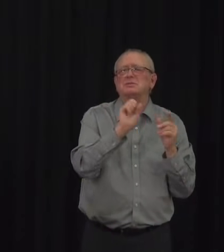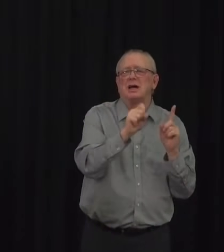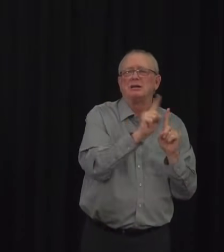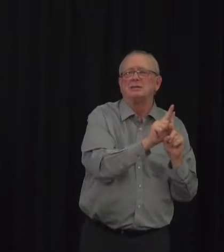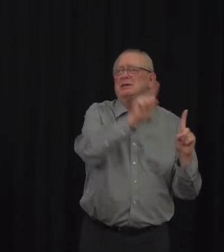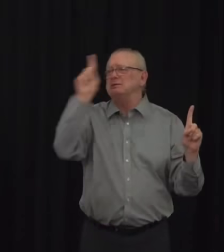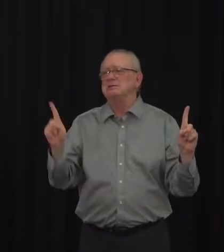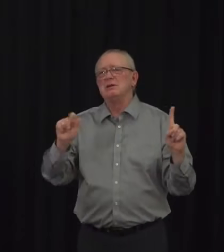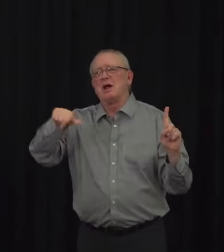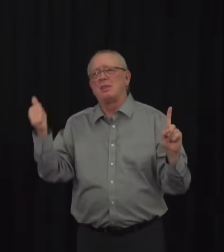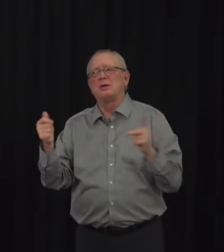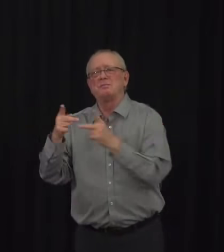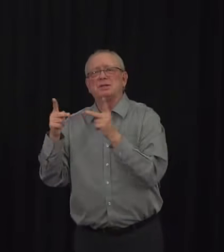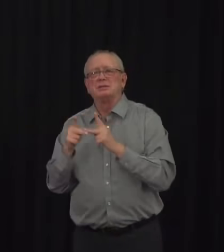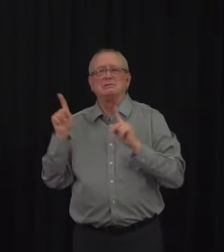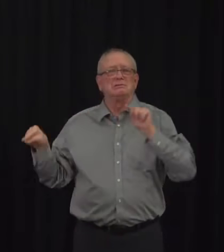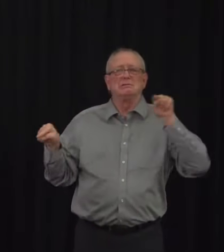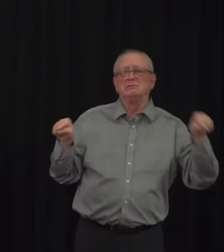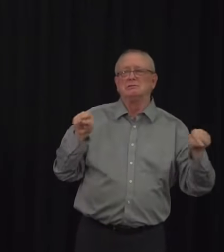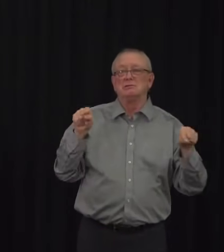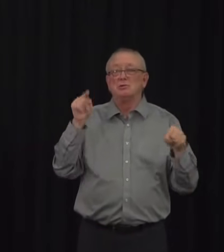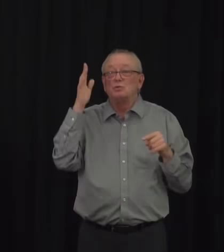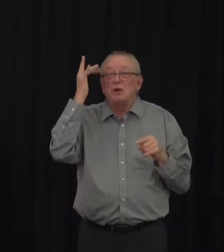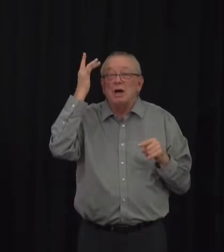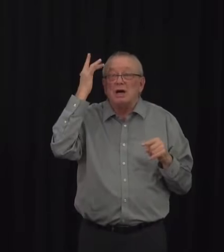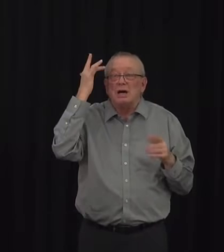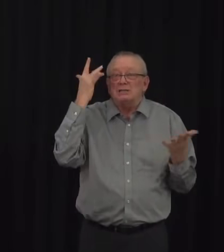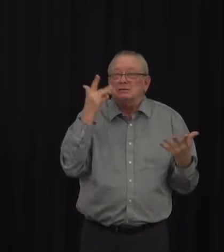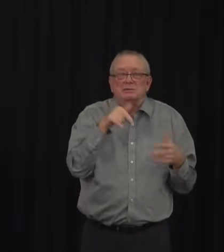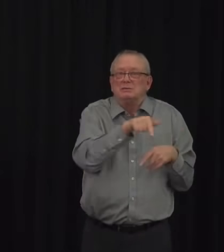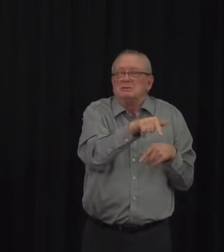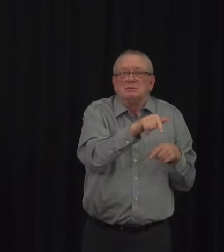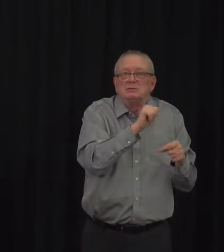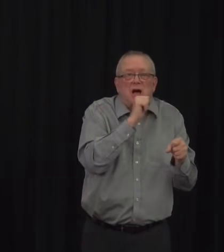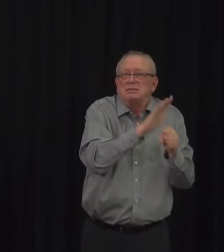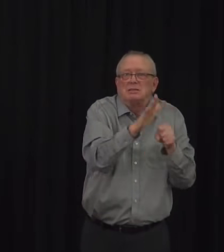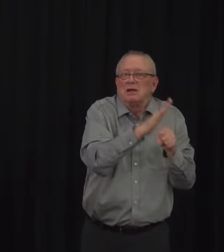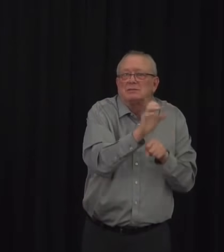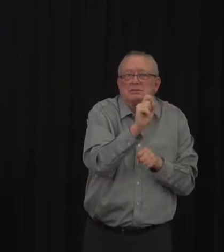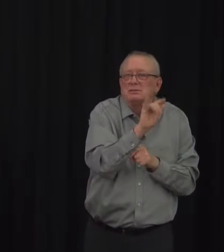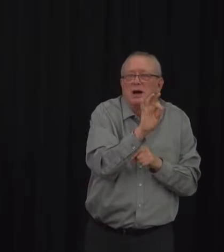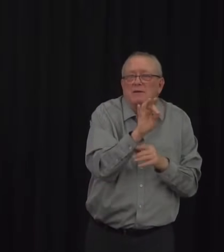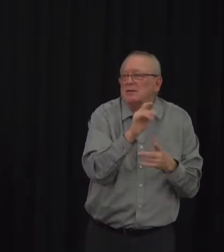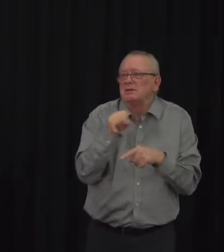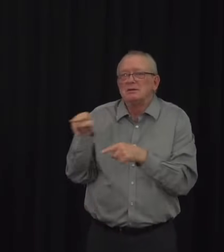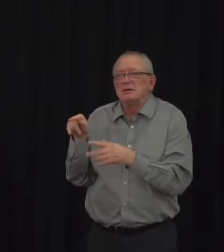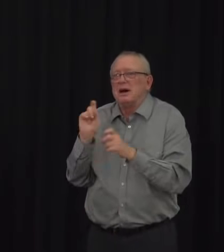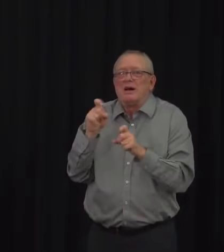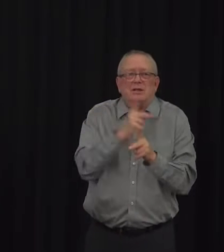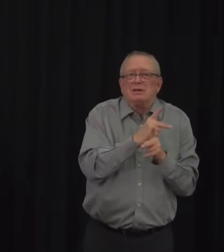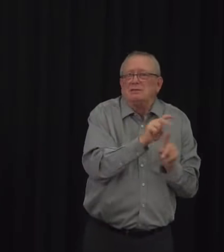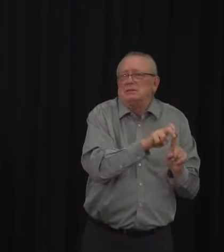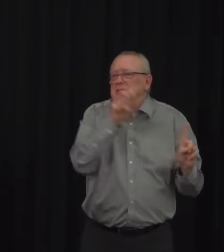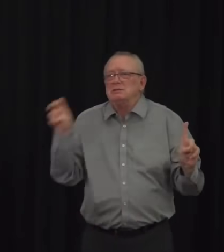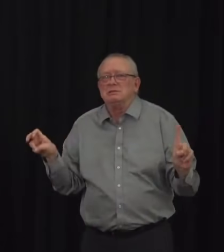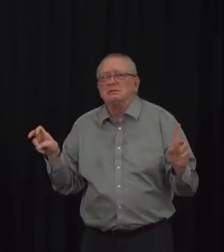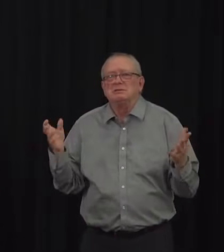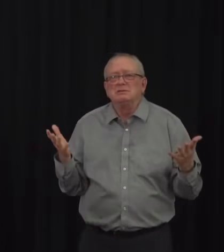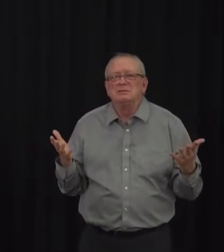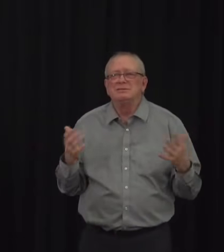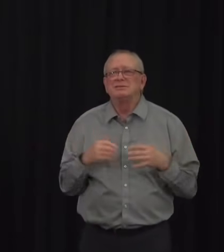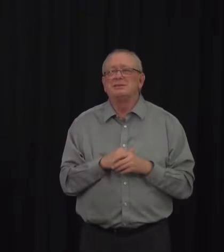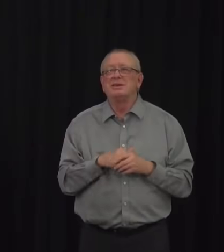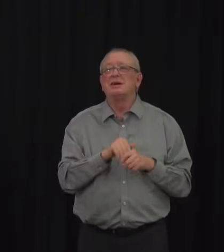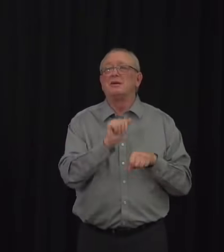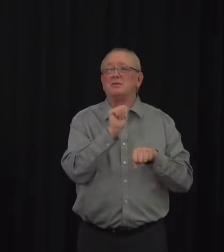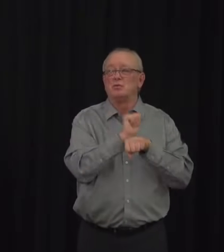not able to meet all their residents' care needs in a safe way without allowing staff who typically work at another site to